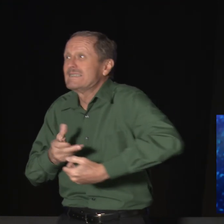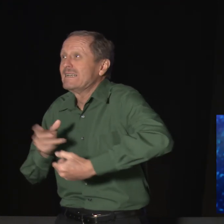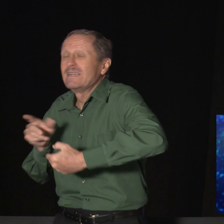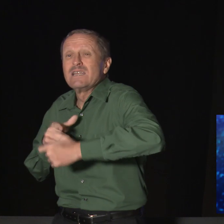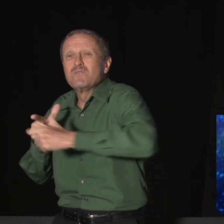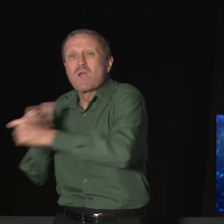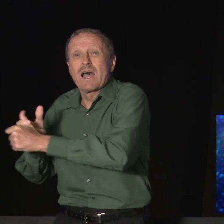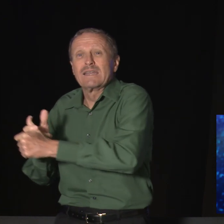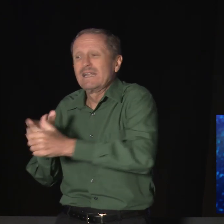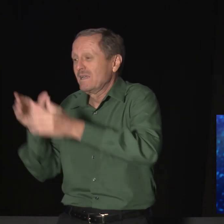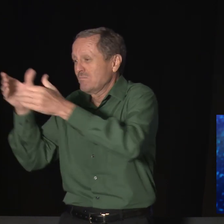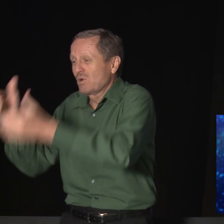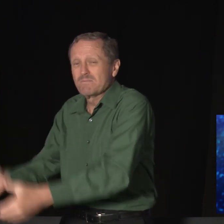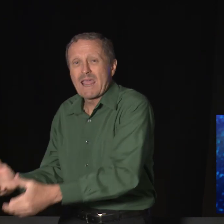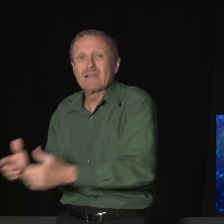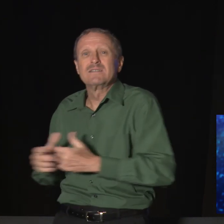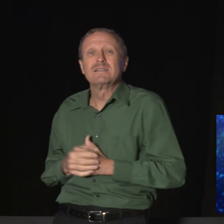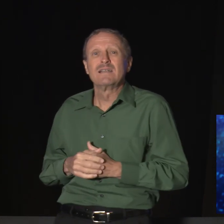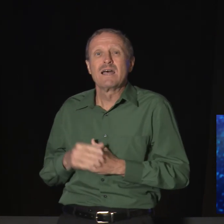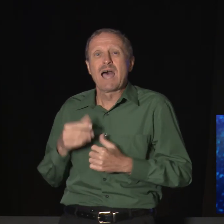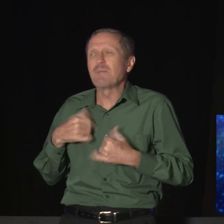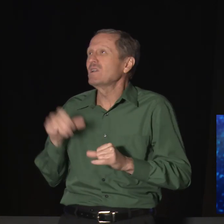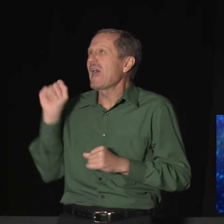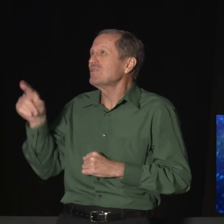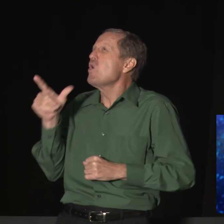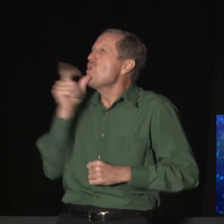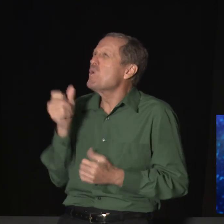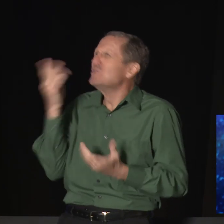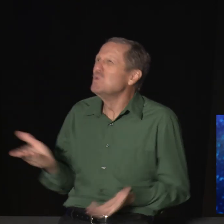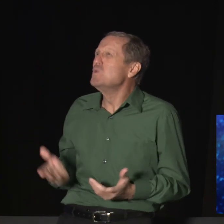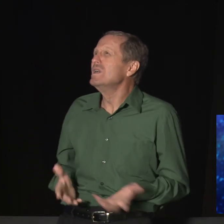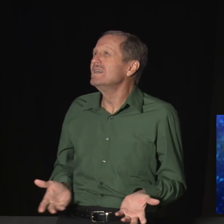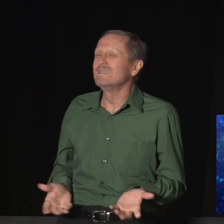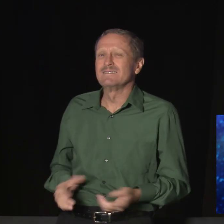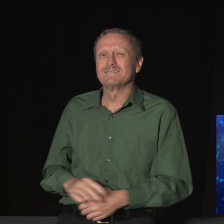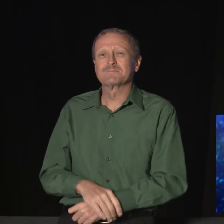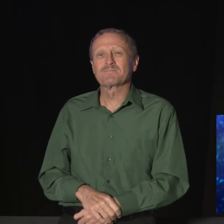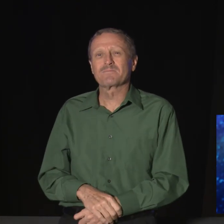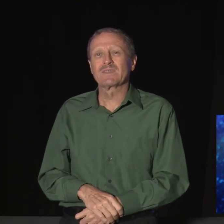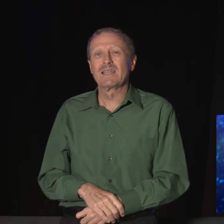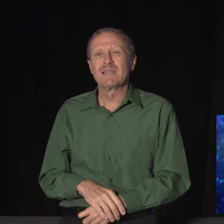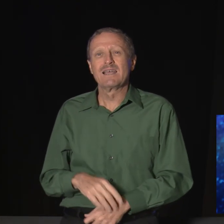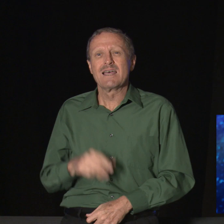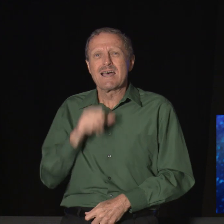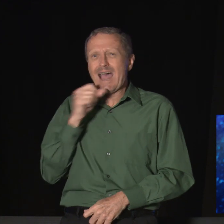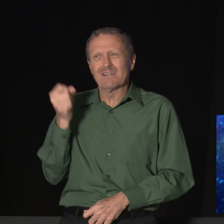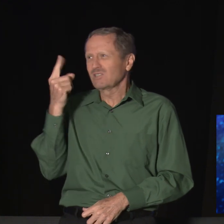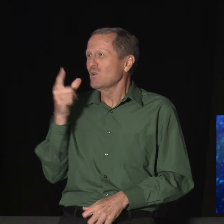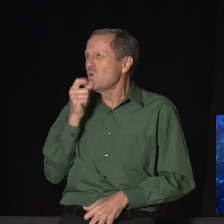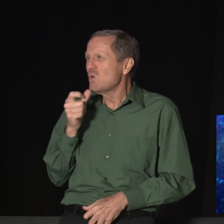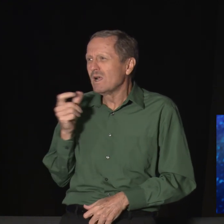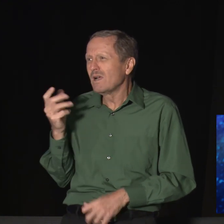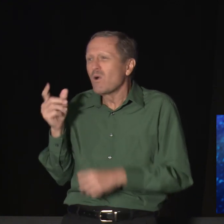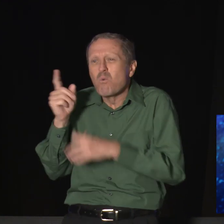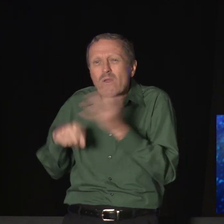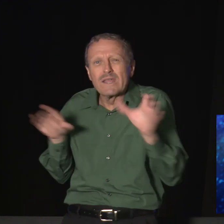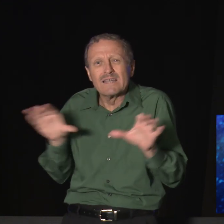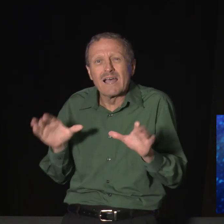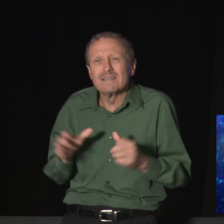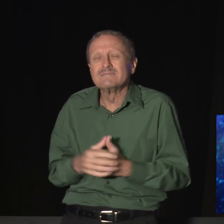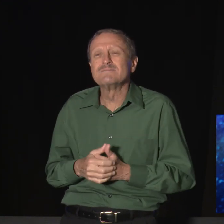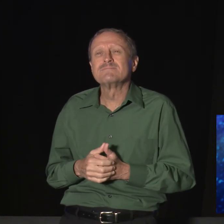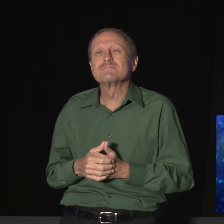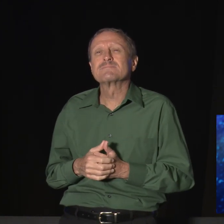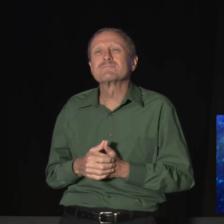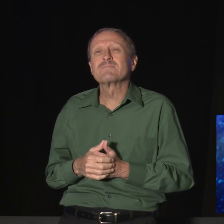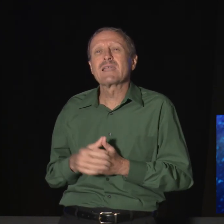several minutes and puts me down on the ground. I'm still asking, who are you? I don't understand who they are, and I don't understand what they've done.